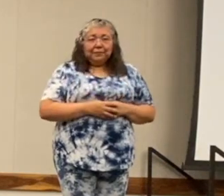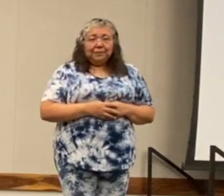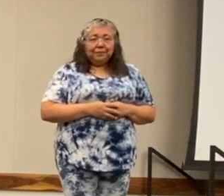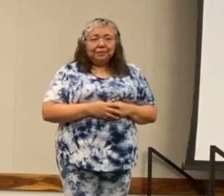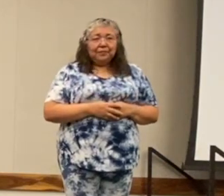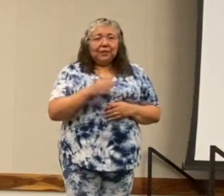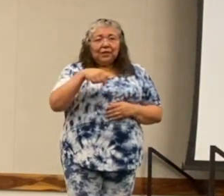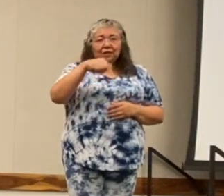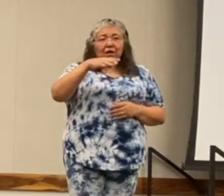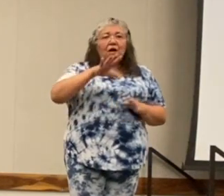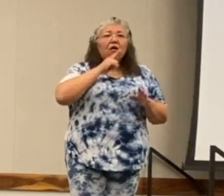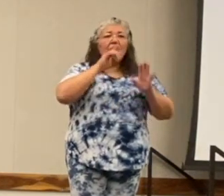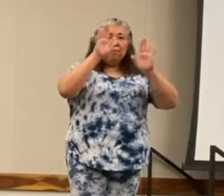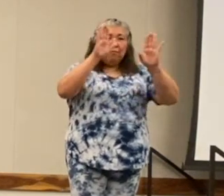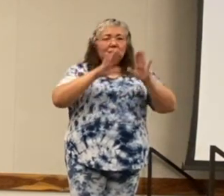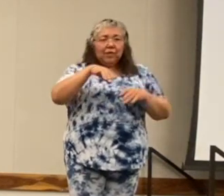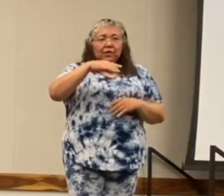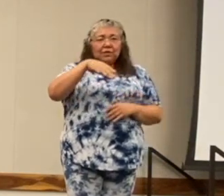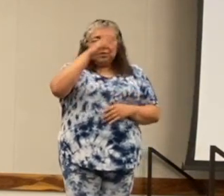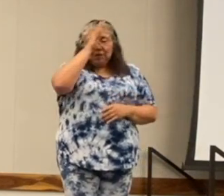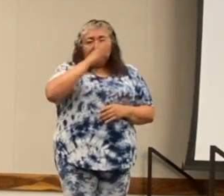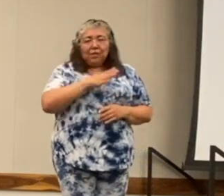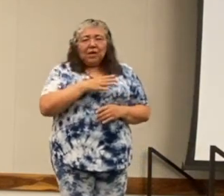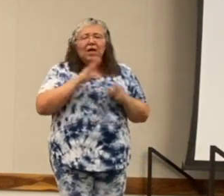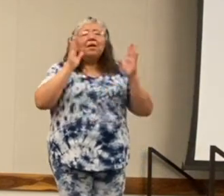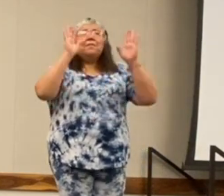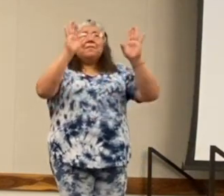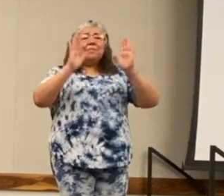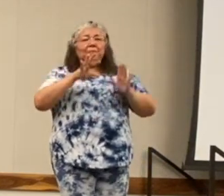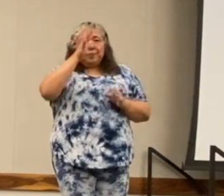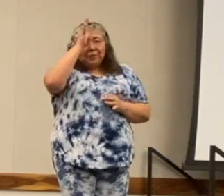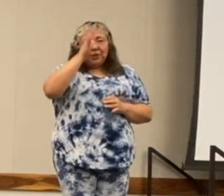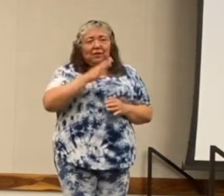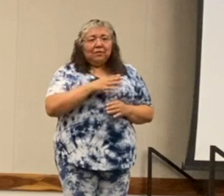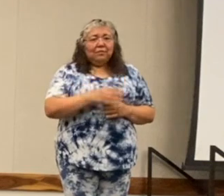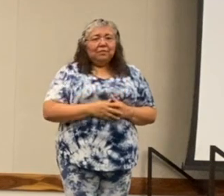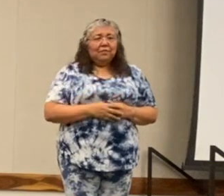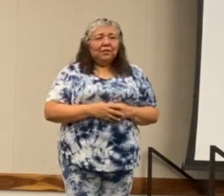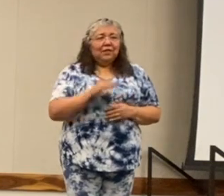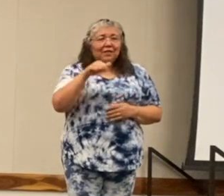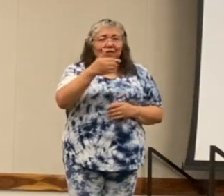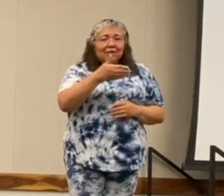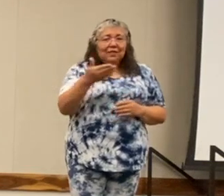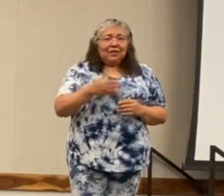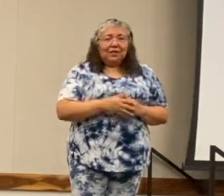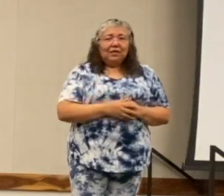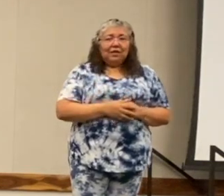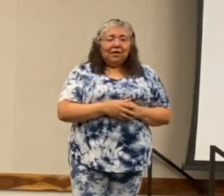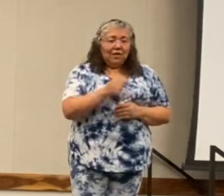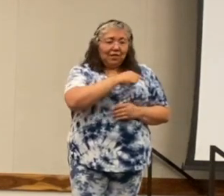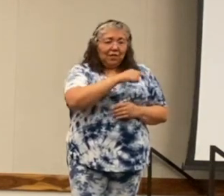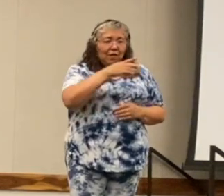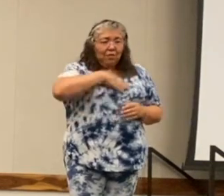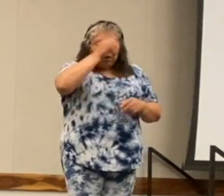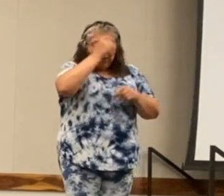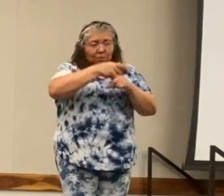And these are amazing dudes, man. Amazing men, right? Here's the thing. They're my